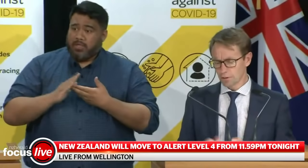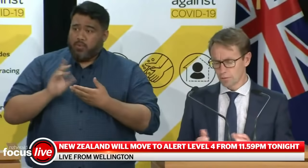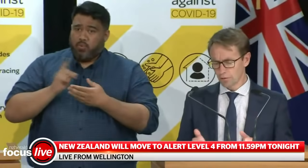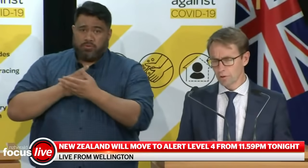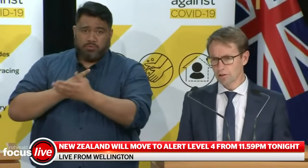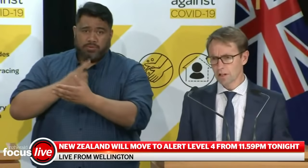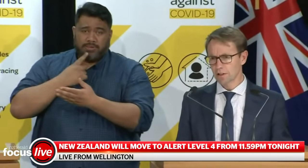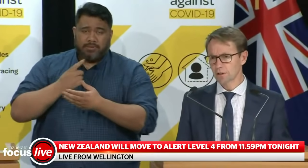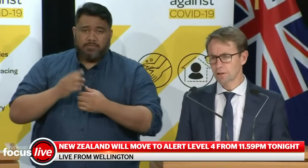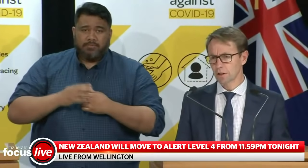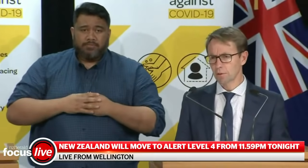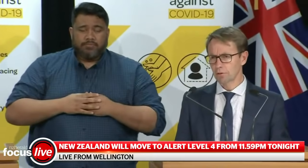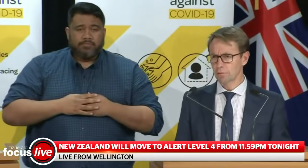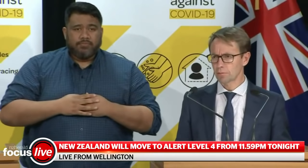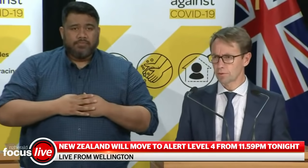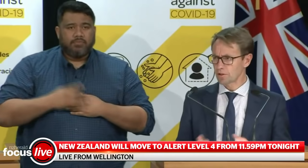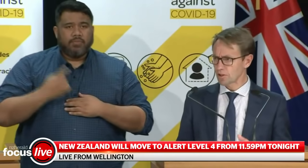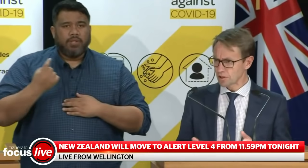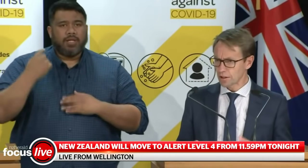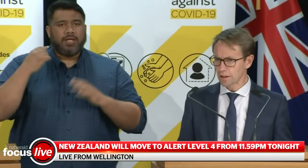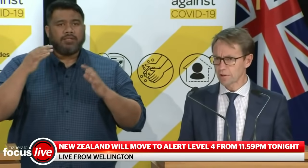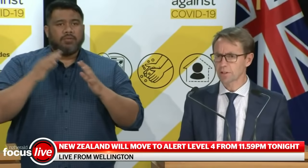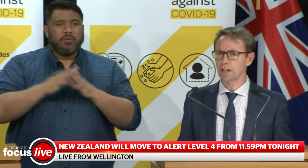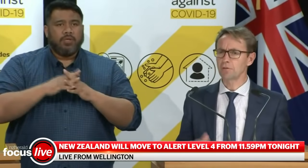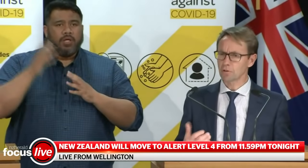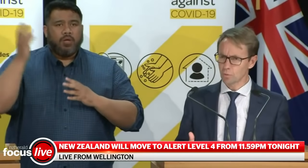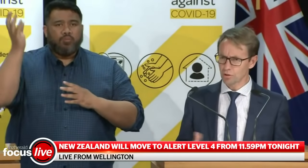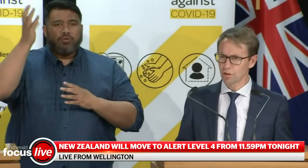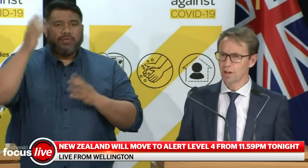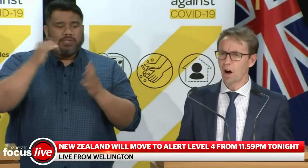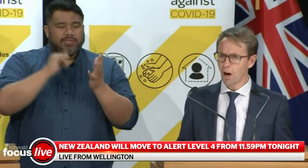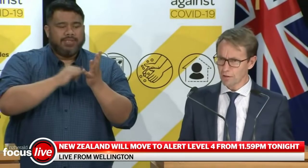and you would have heard this last week from Professor Skegg and others,